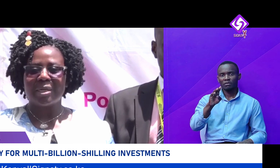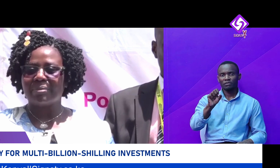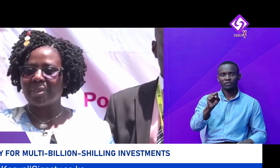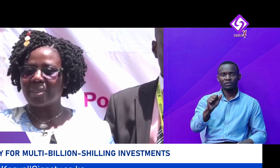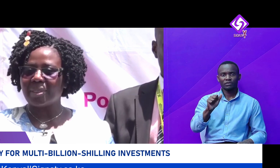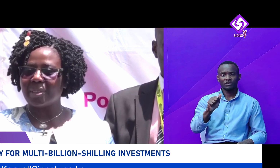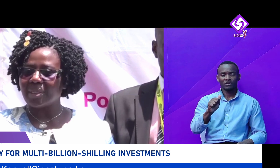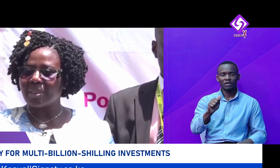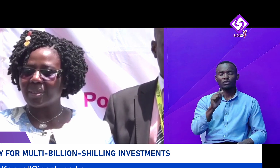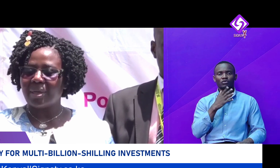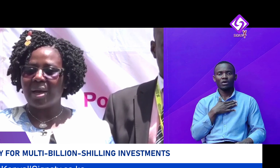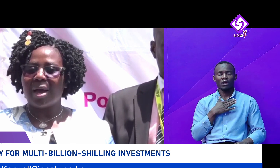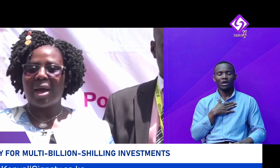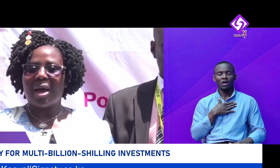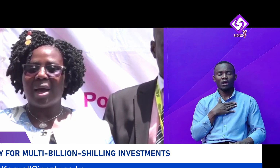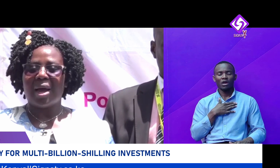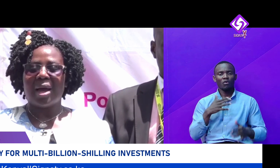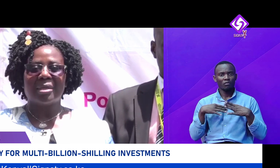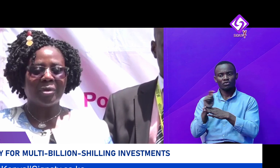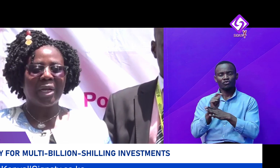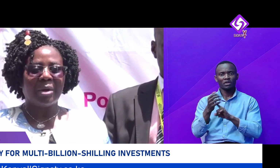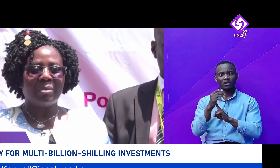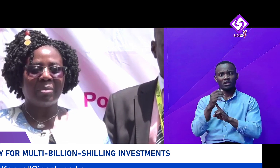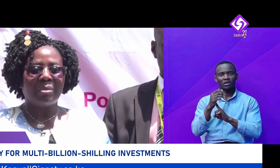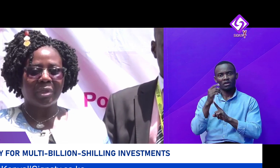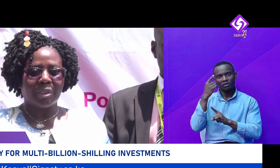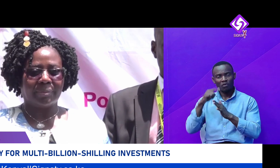trained in running businesses and they are also enabled.